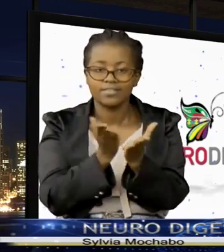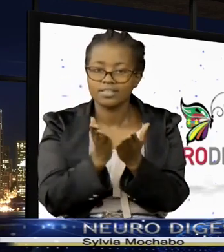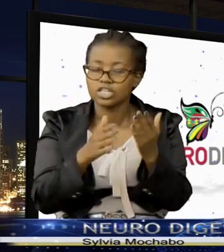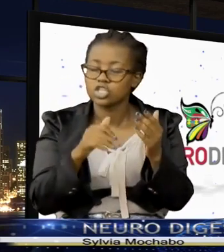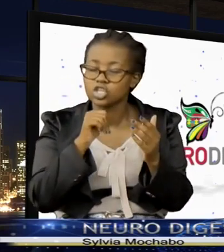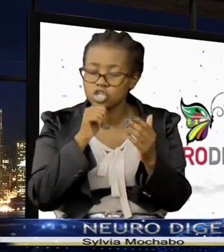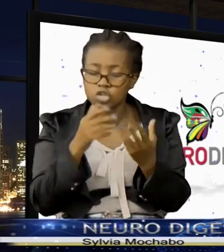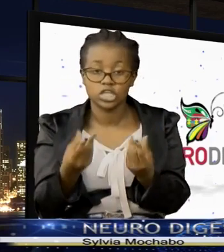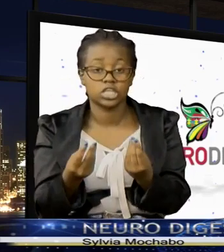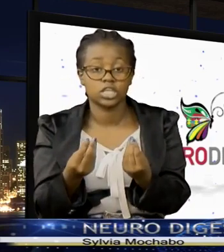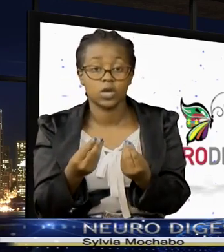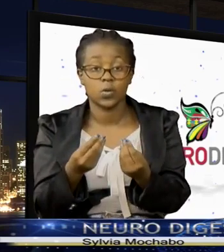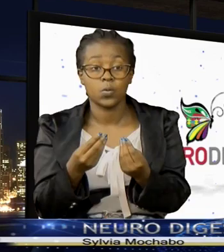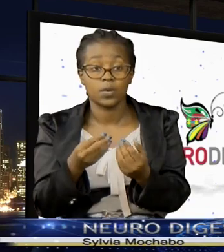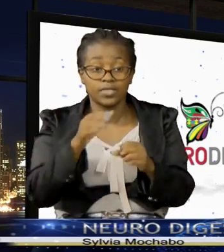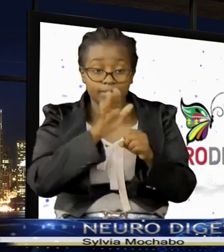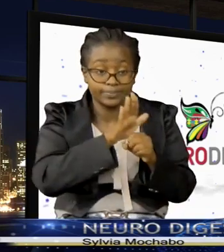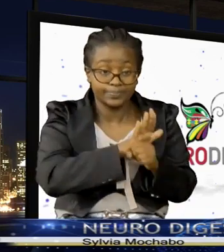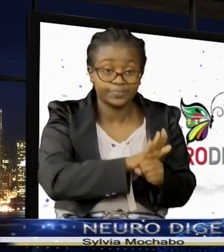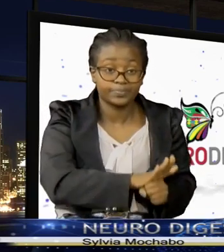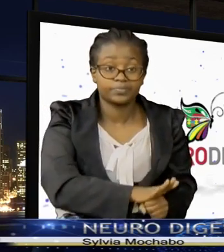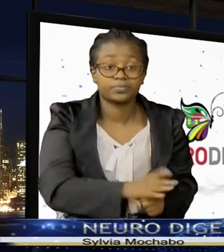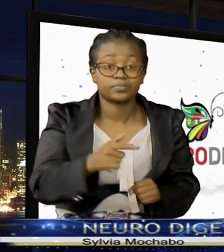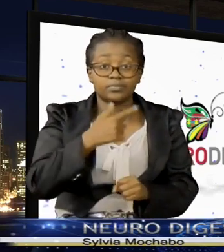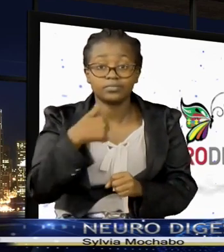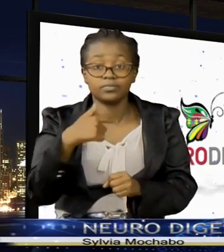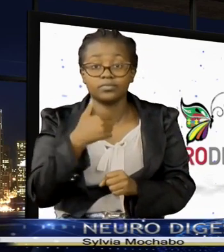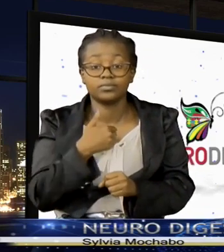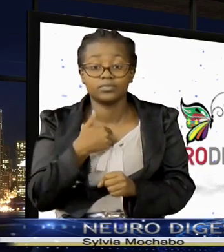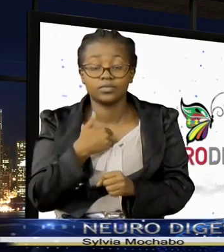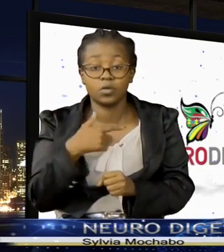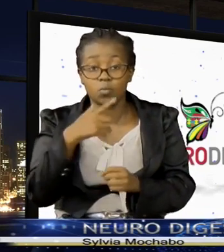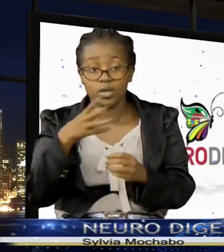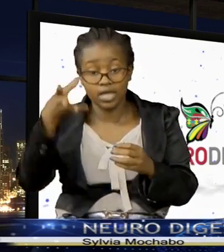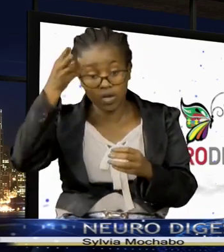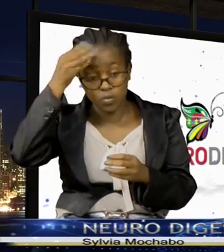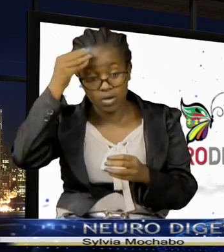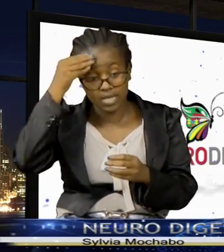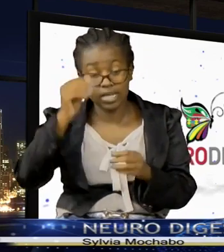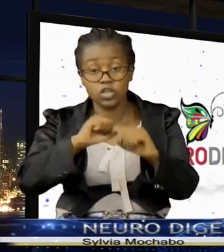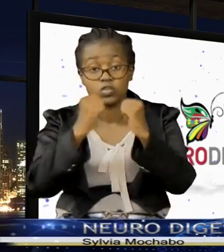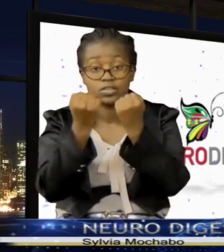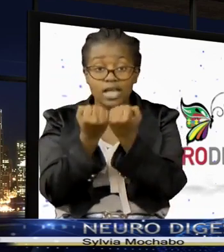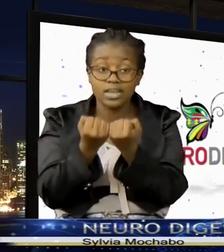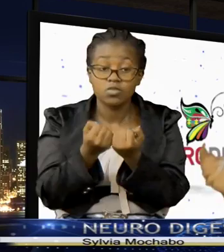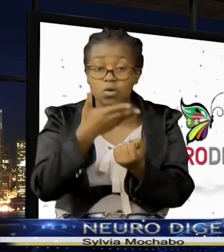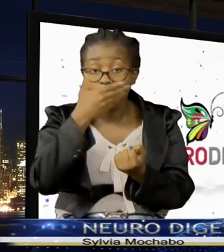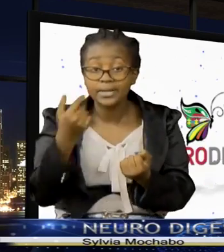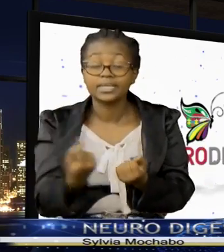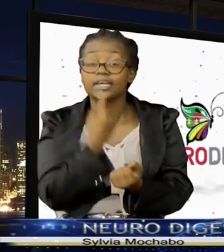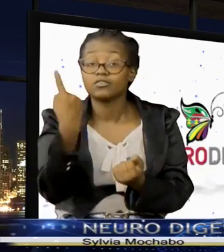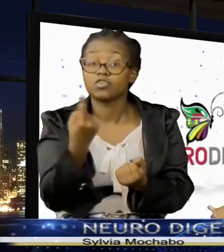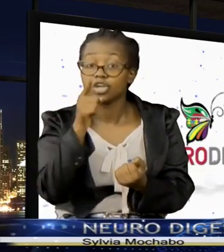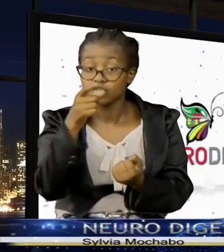we decided, with the stigma that we have experienced as parents, let us educate society, because it will only get better if